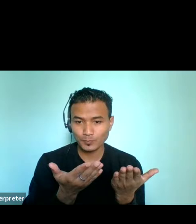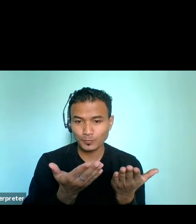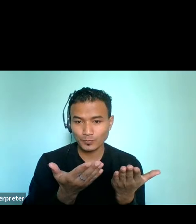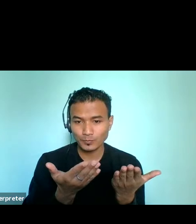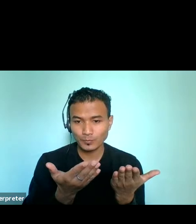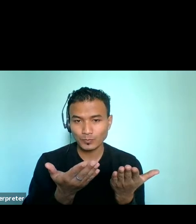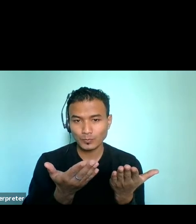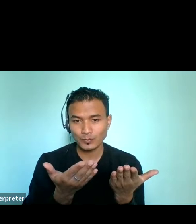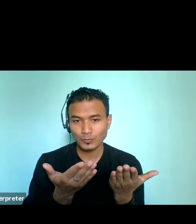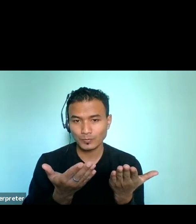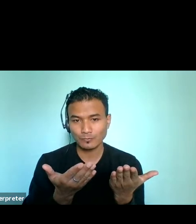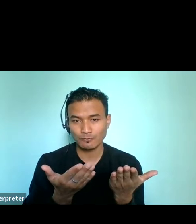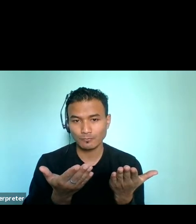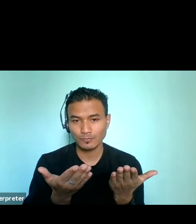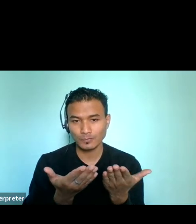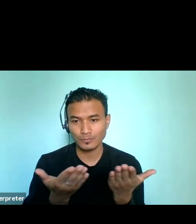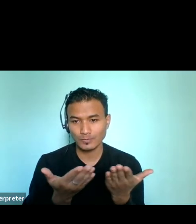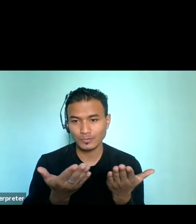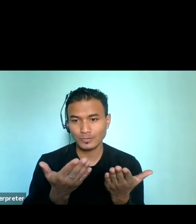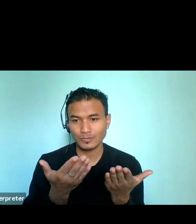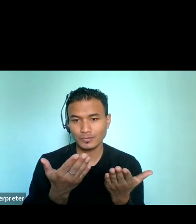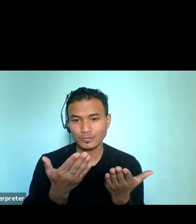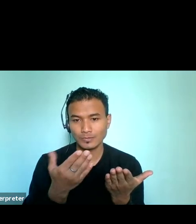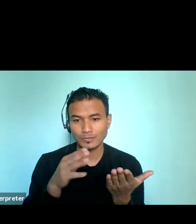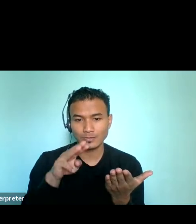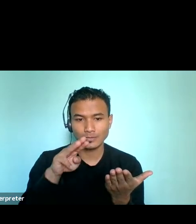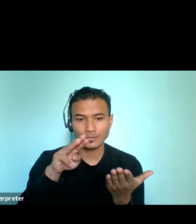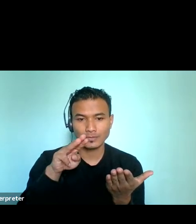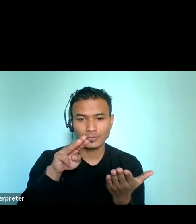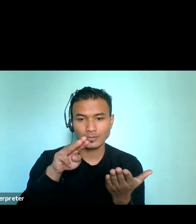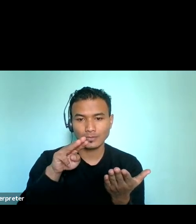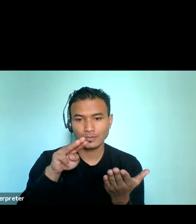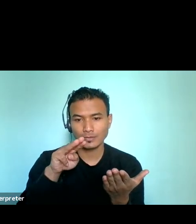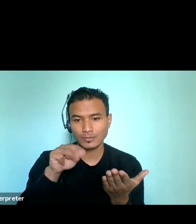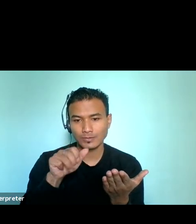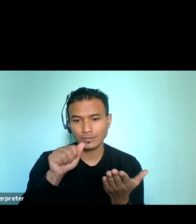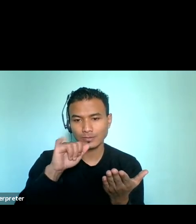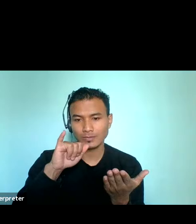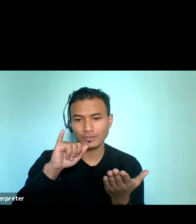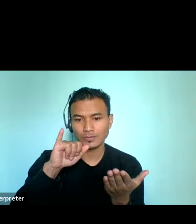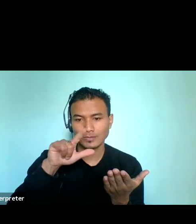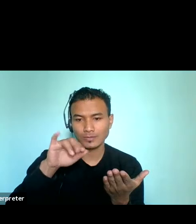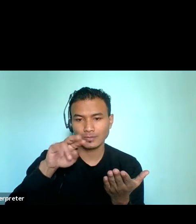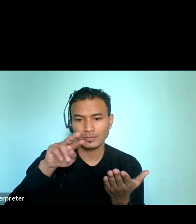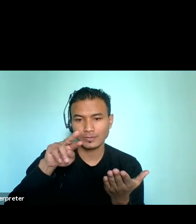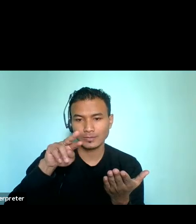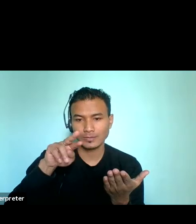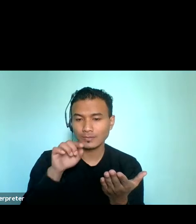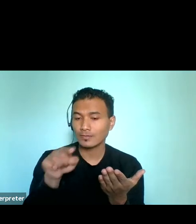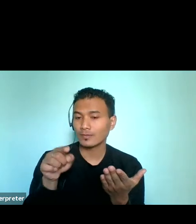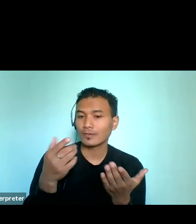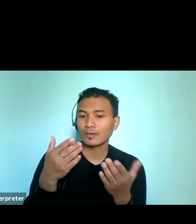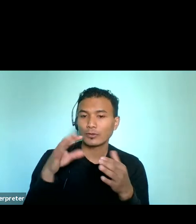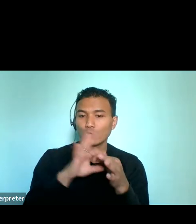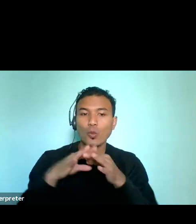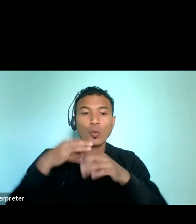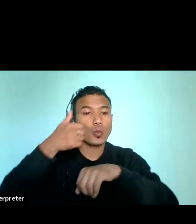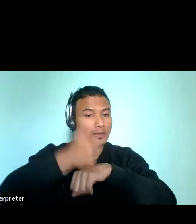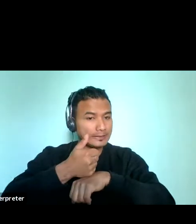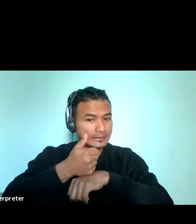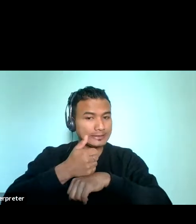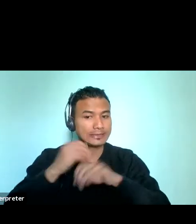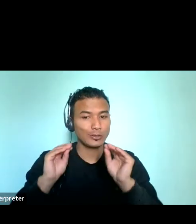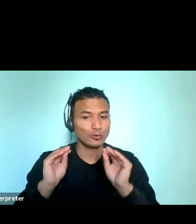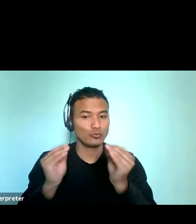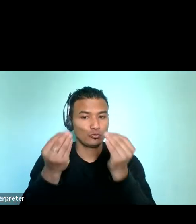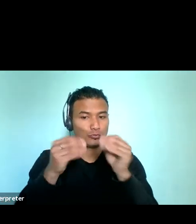to Maylene Makubai. I hope I pronounced her name correctly. She is the coordinator for the Youth and